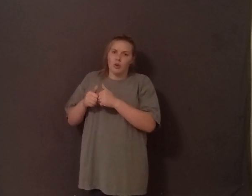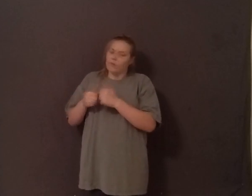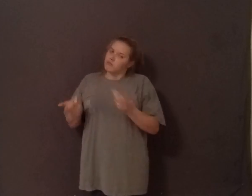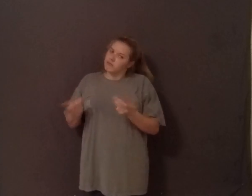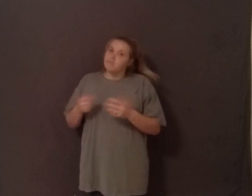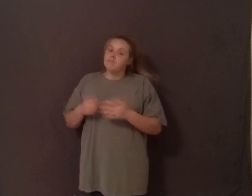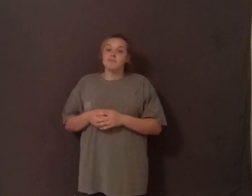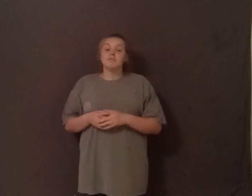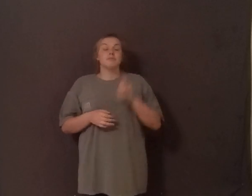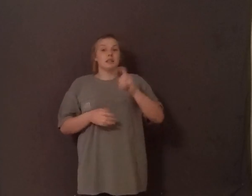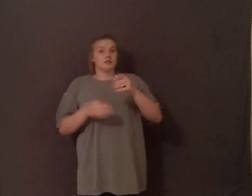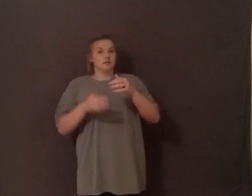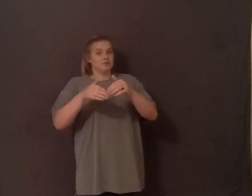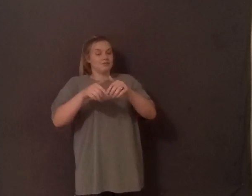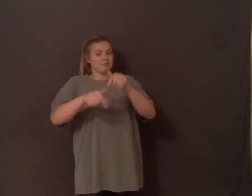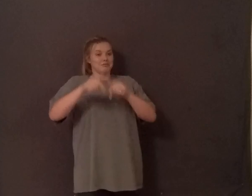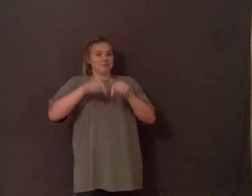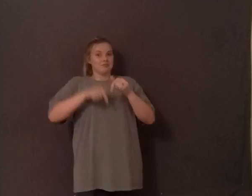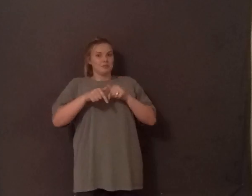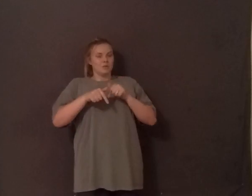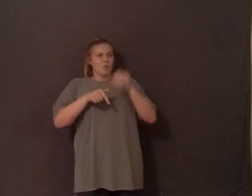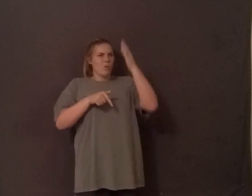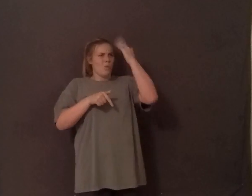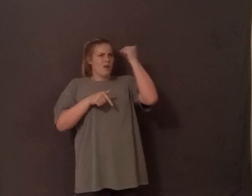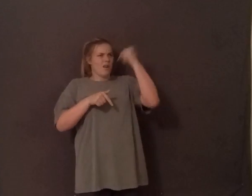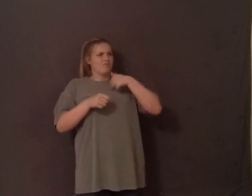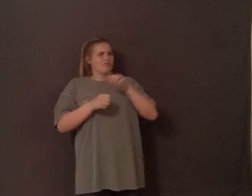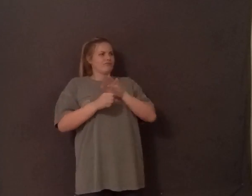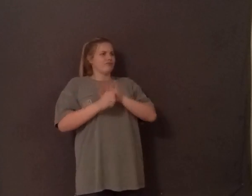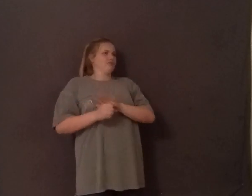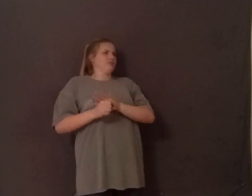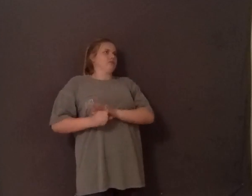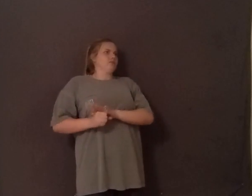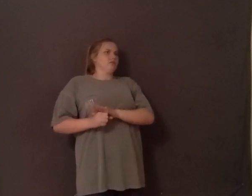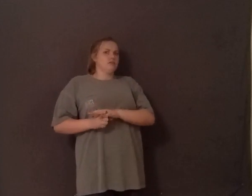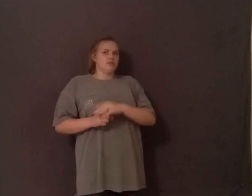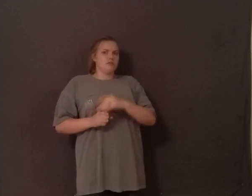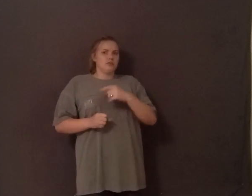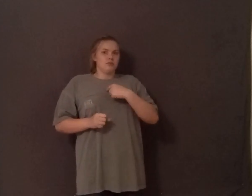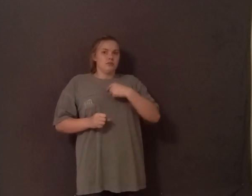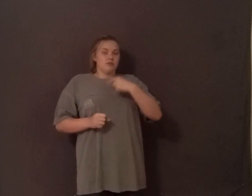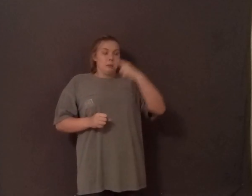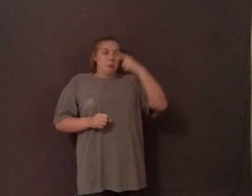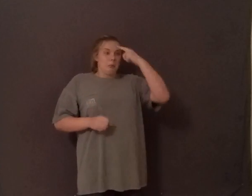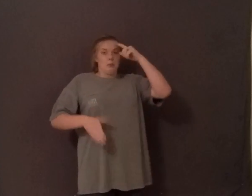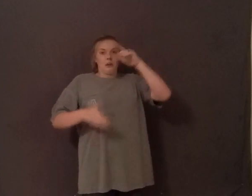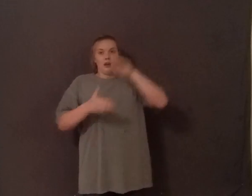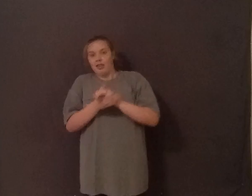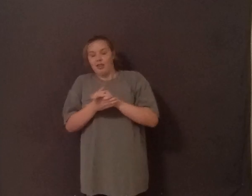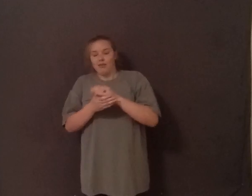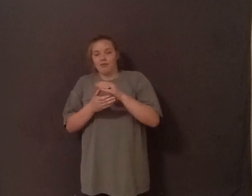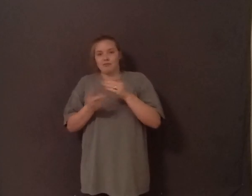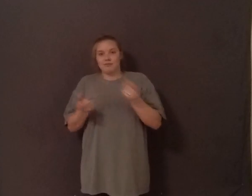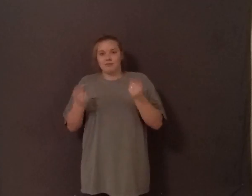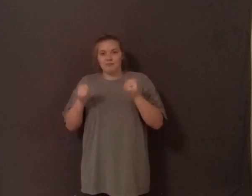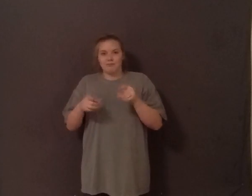stress. So in any moment that you're stressed, if you believe it's created by facts, then we often try to change the facts in